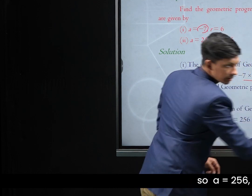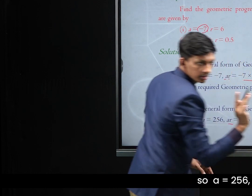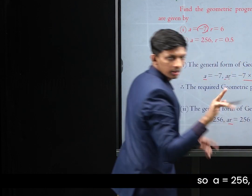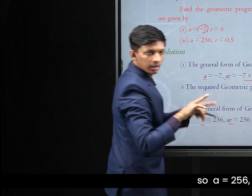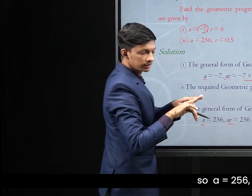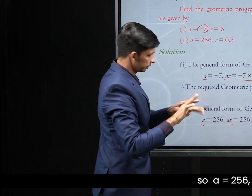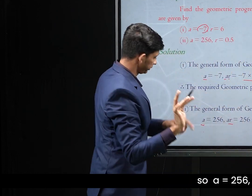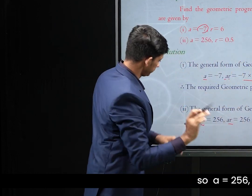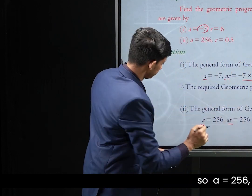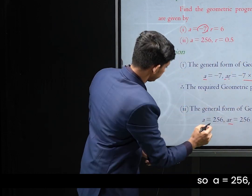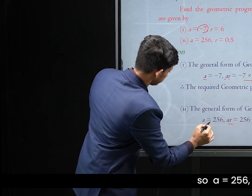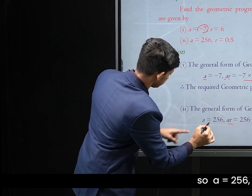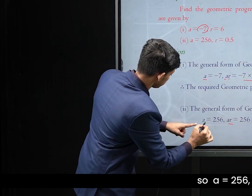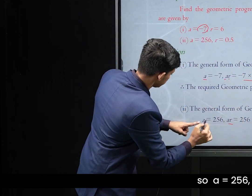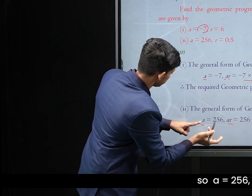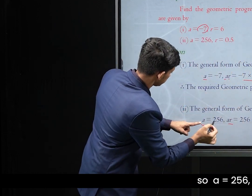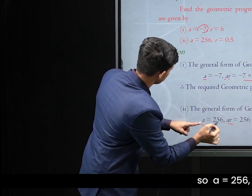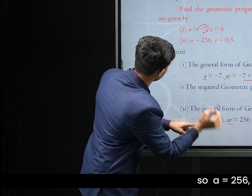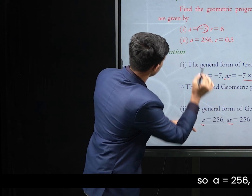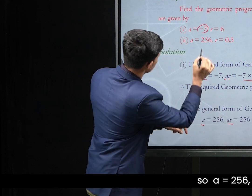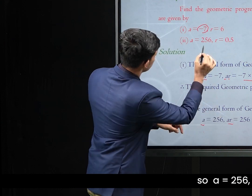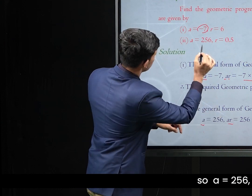So, A is equal to 256.